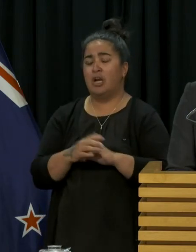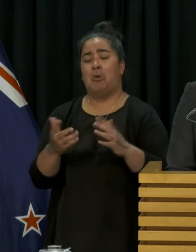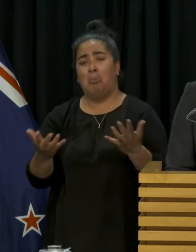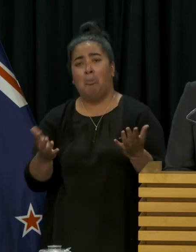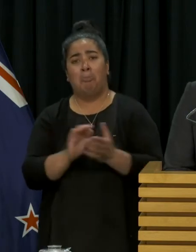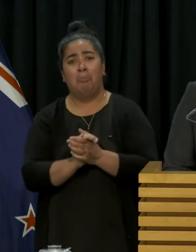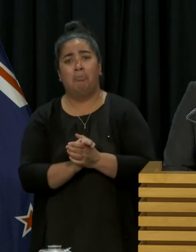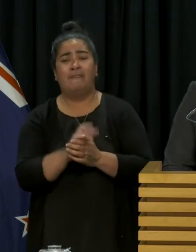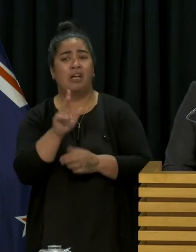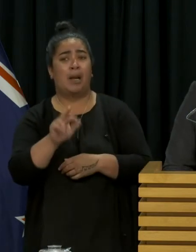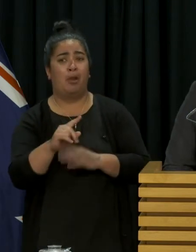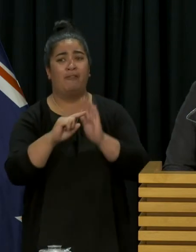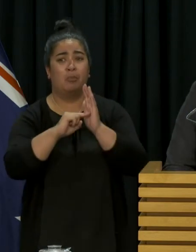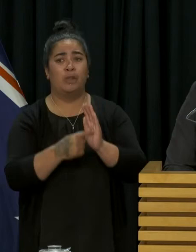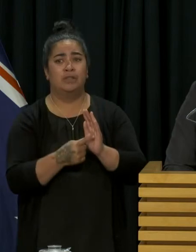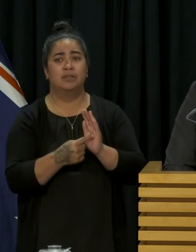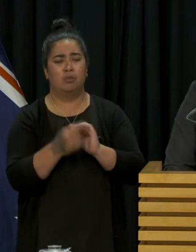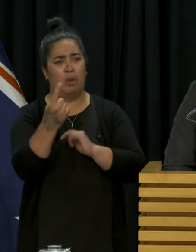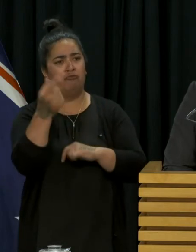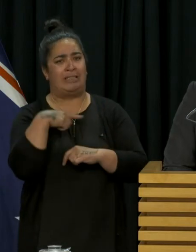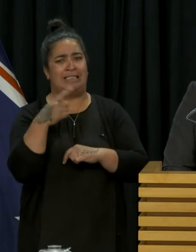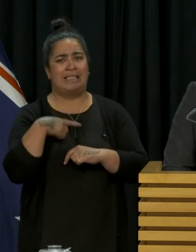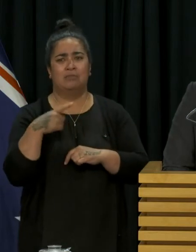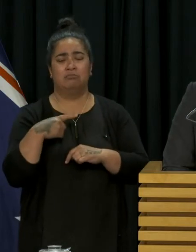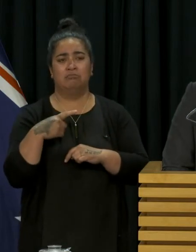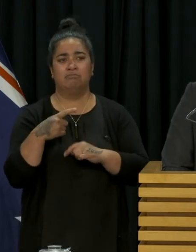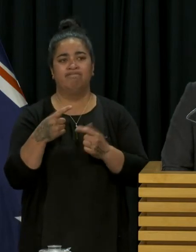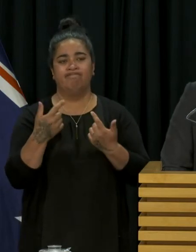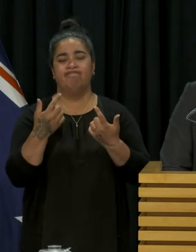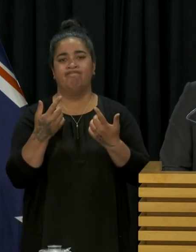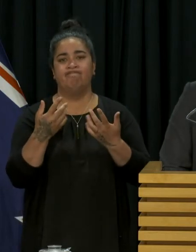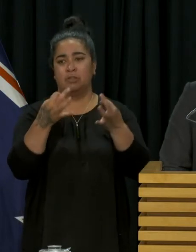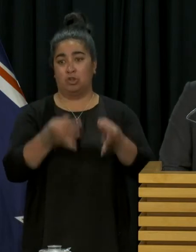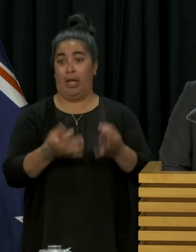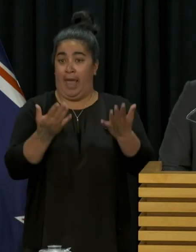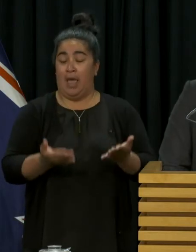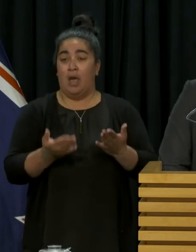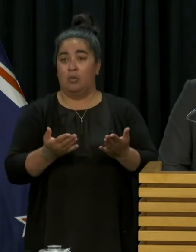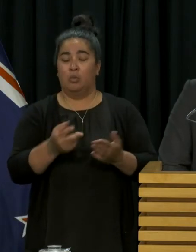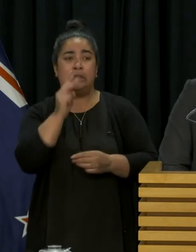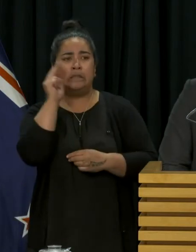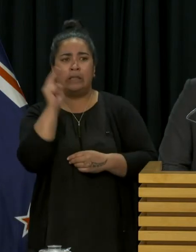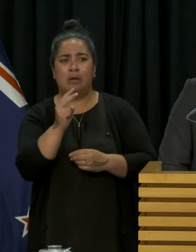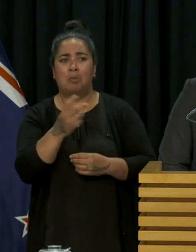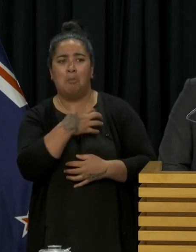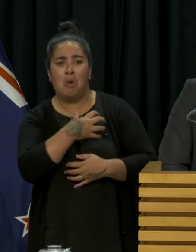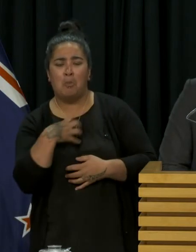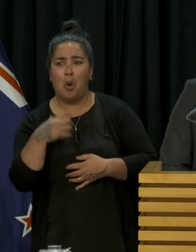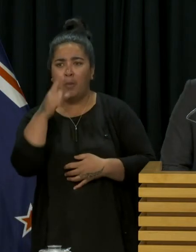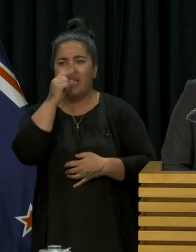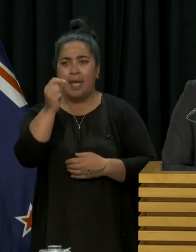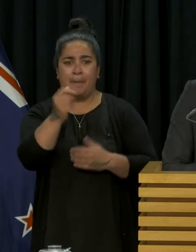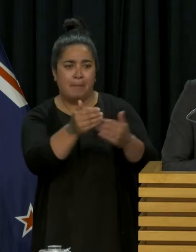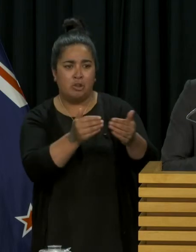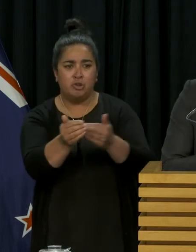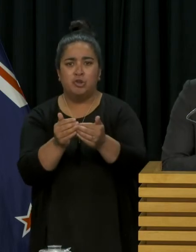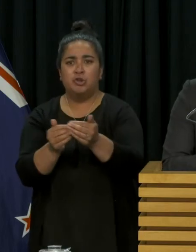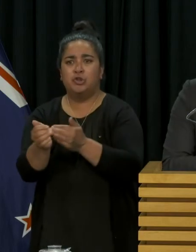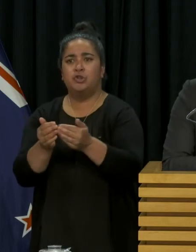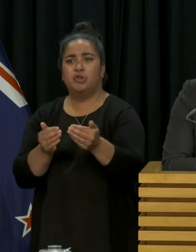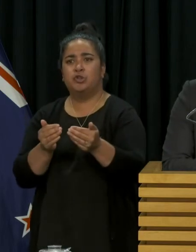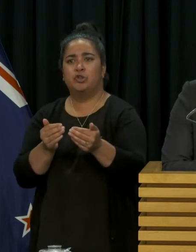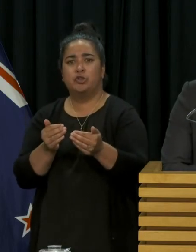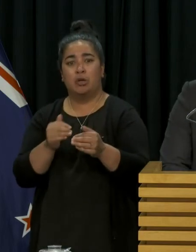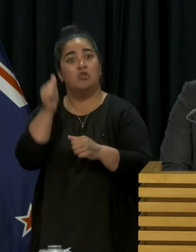to make there. One of the reasons we're moving now is because we're seeing more and more our ability to actually manage these